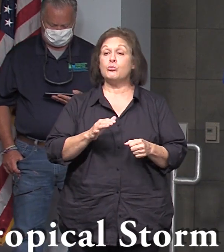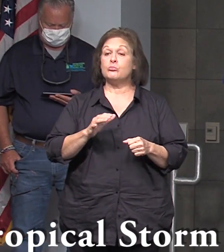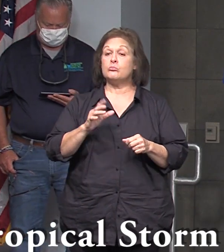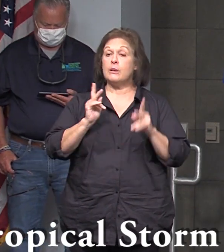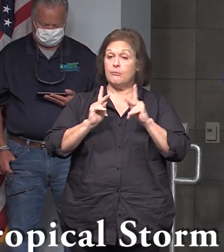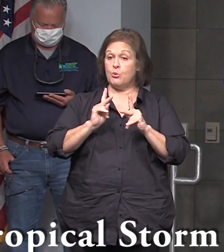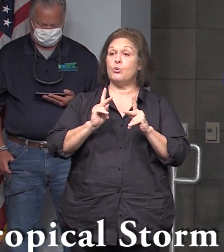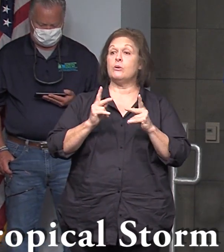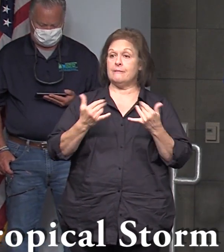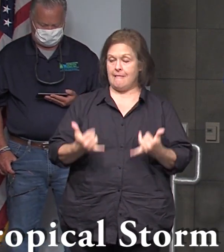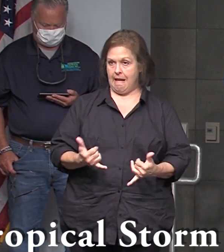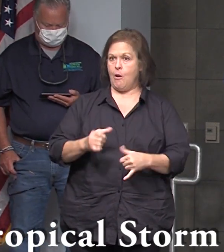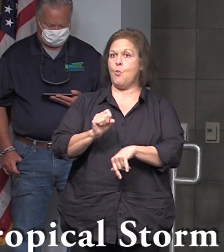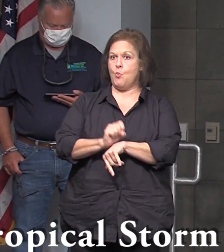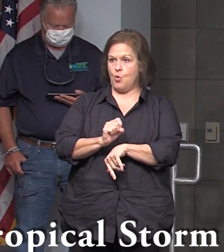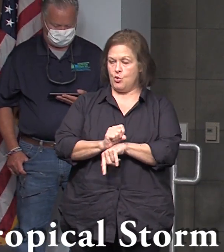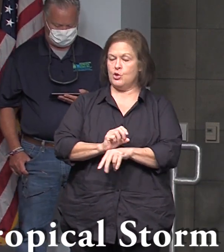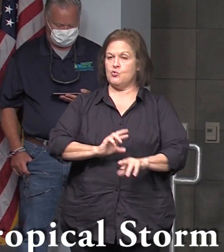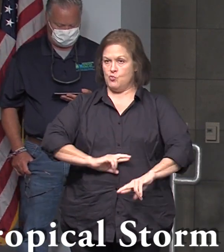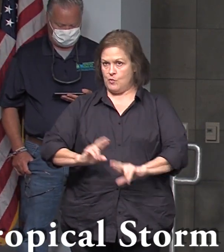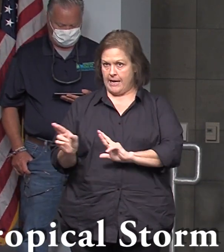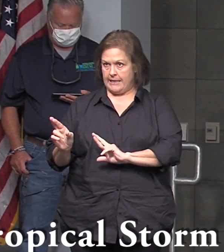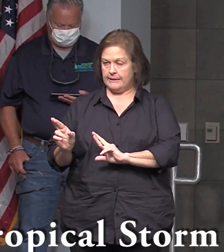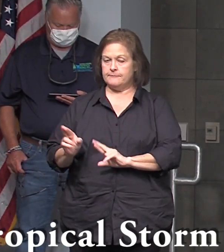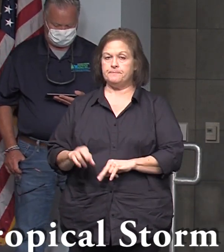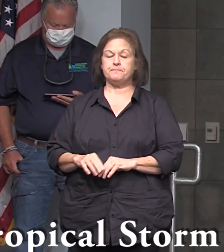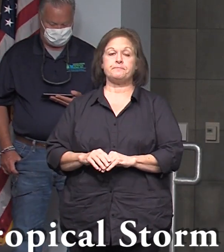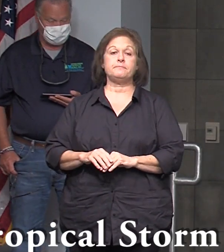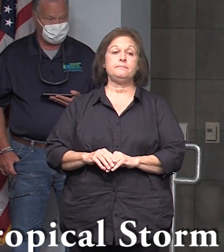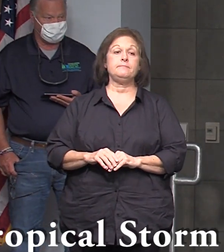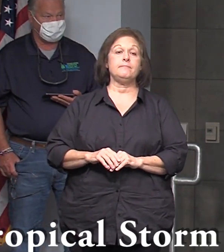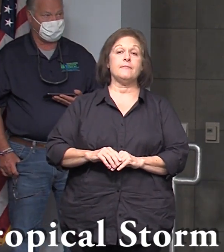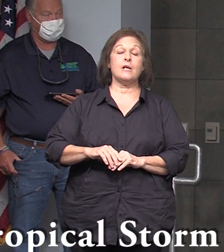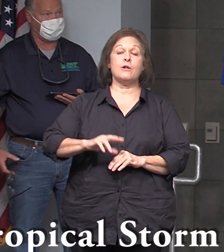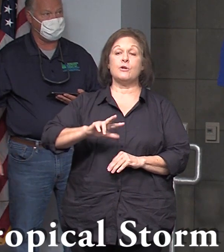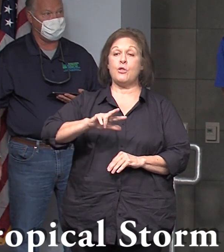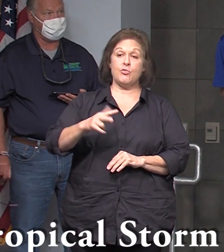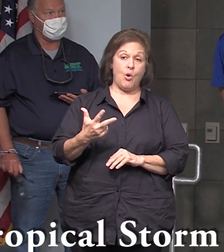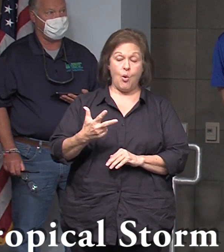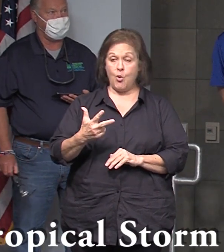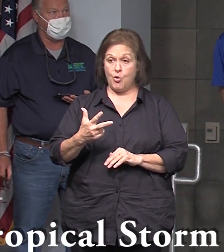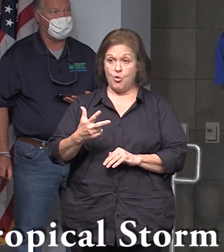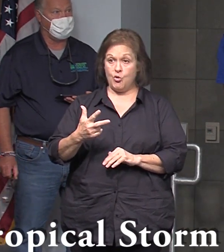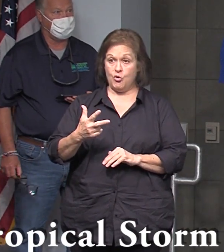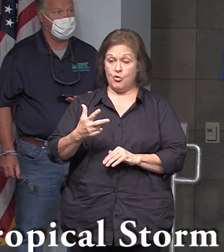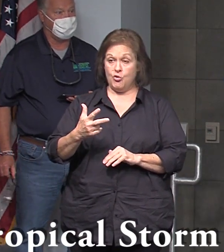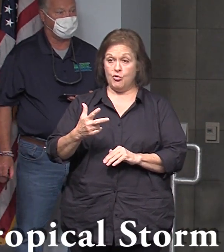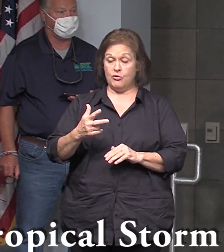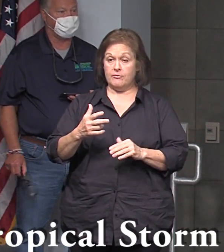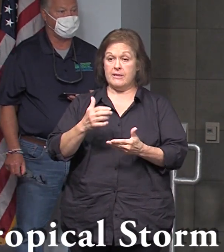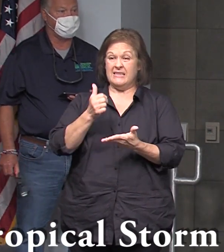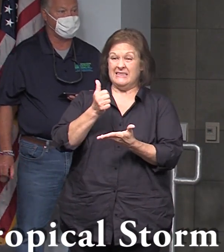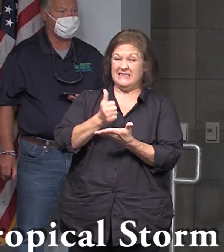on the ground, that are here right now, ready to respond. The third bucket of resources we have are mutual aid